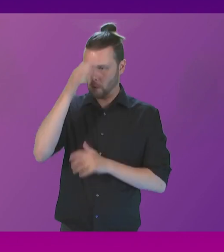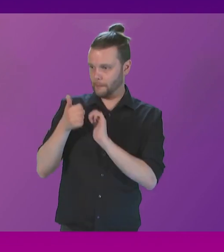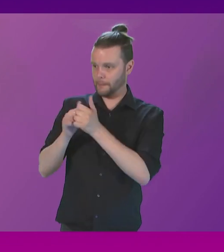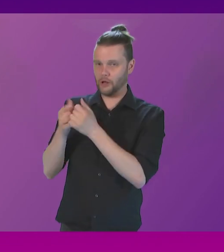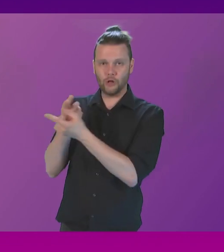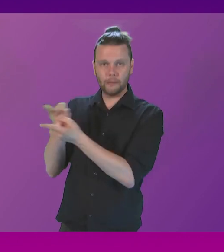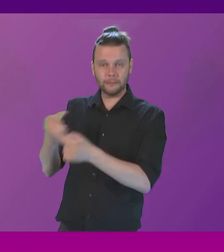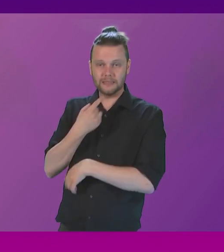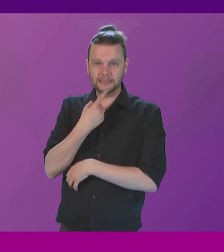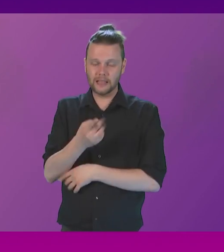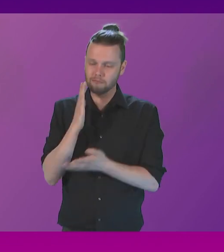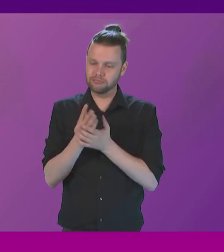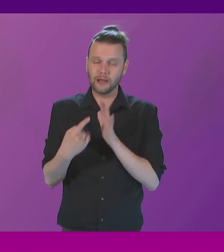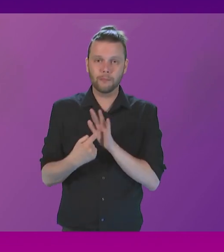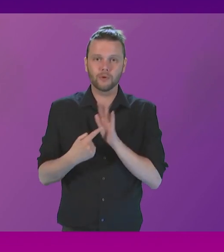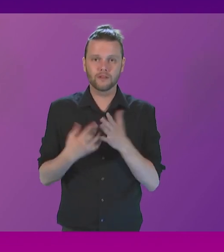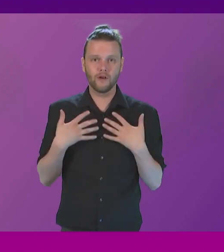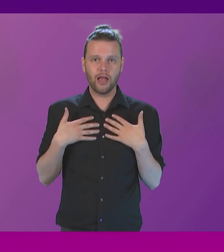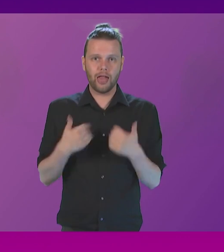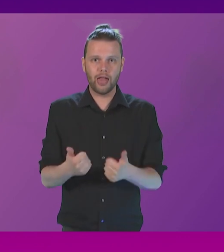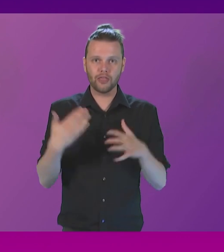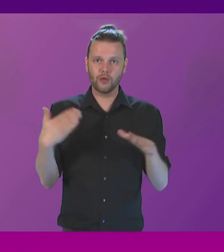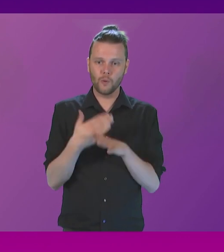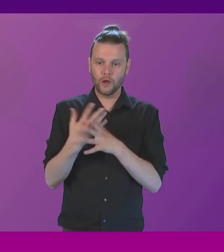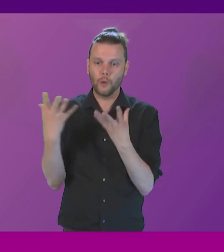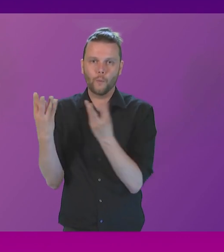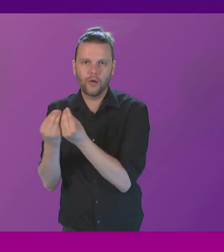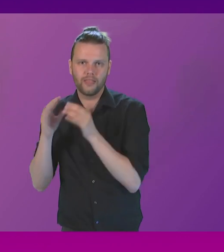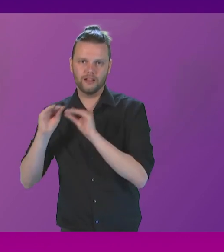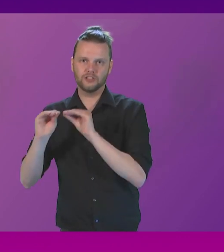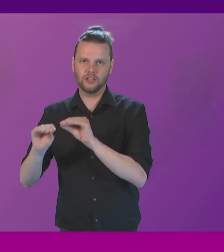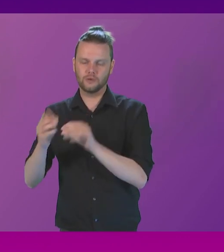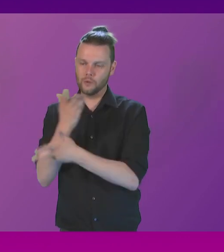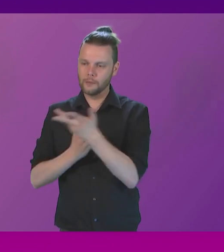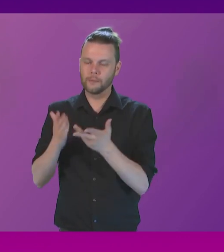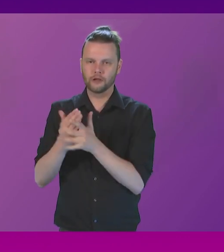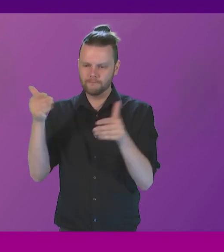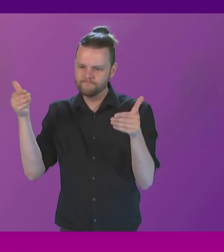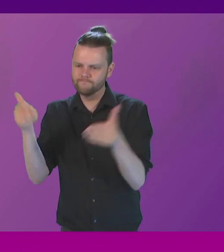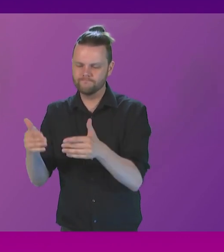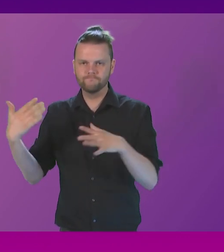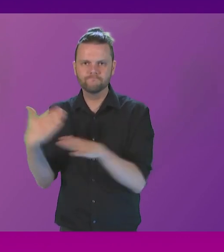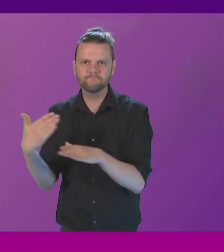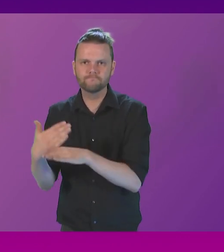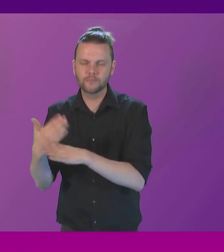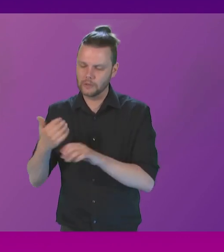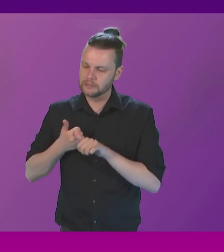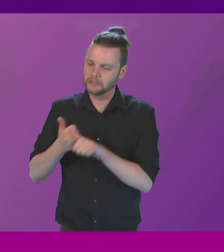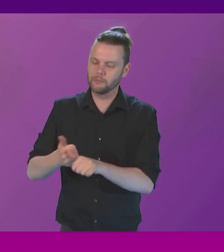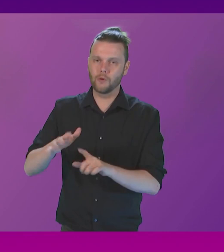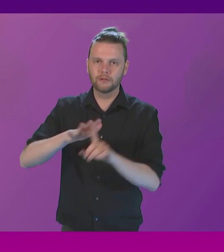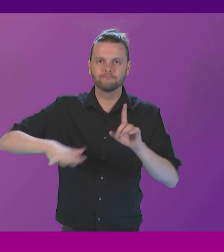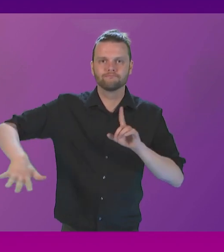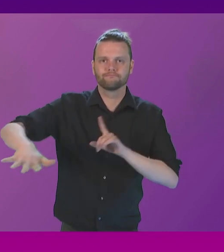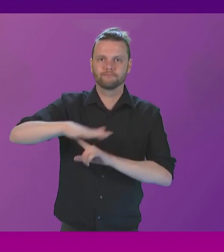referenced the importance of health working with education to ensure that there were focused efforts to support the cross